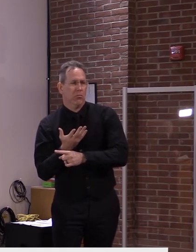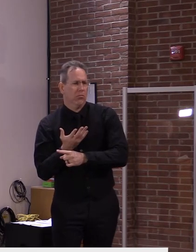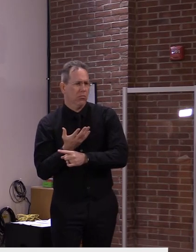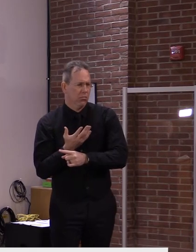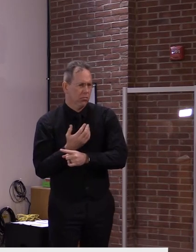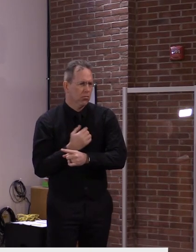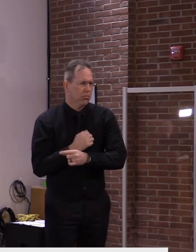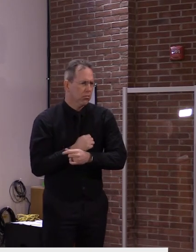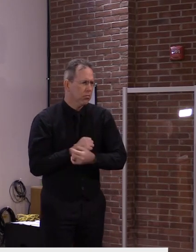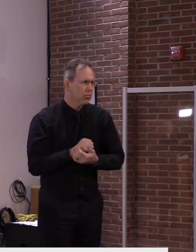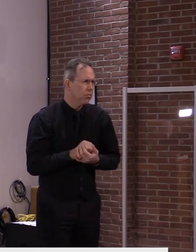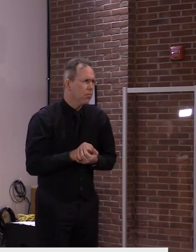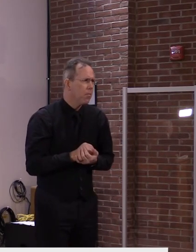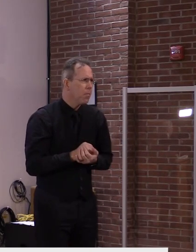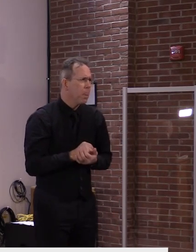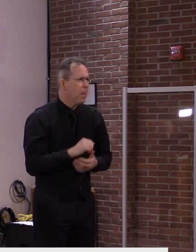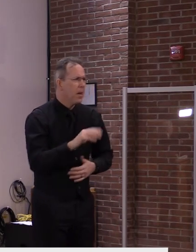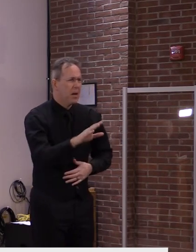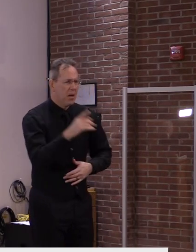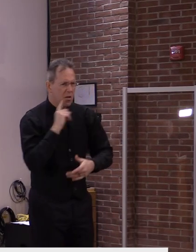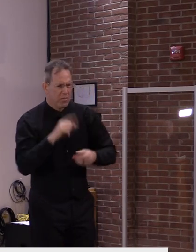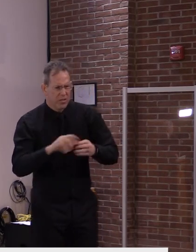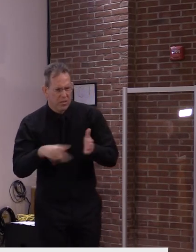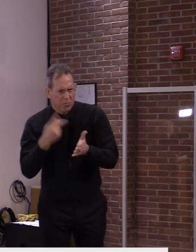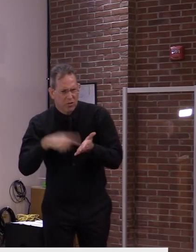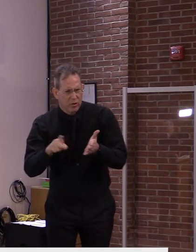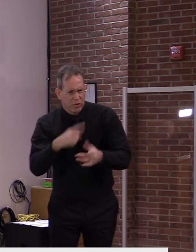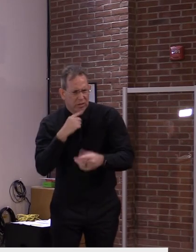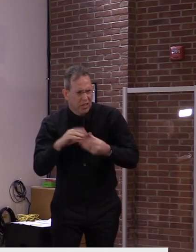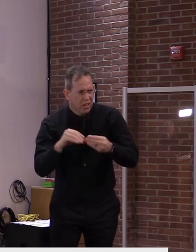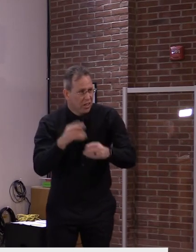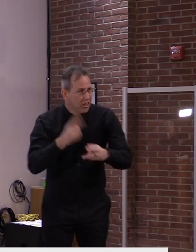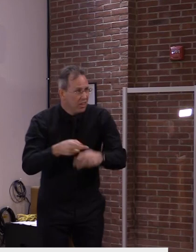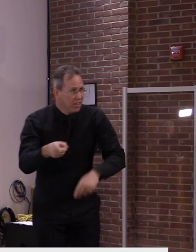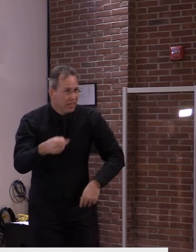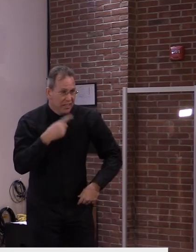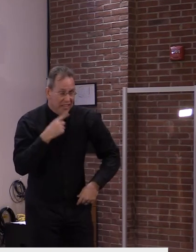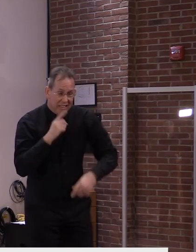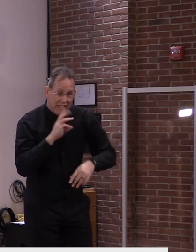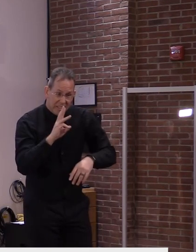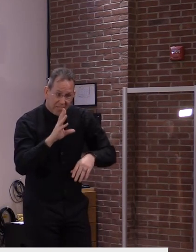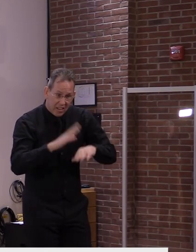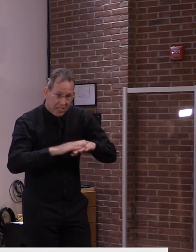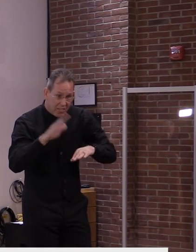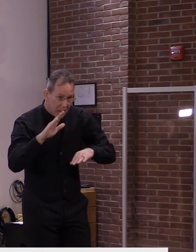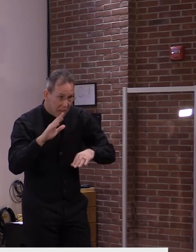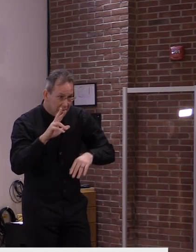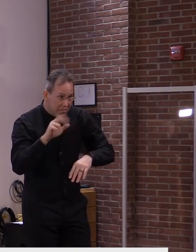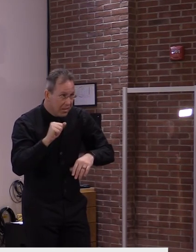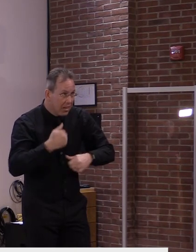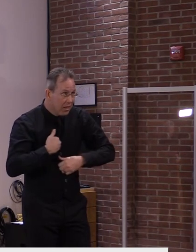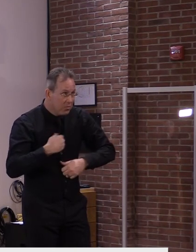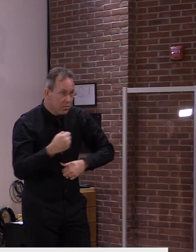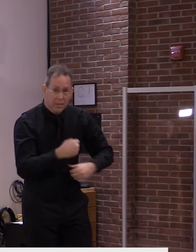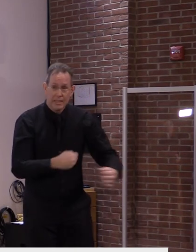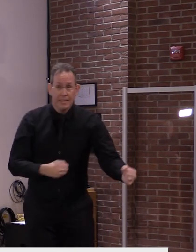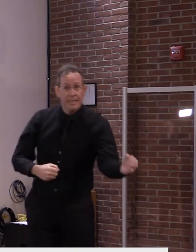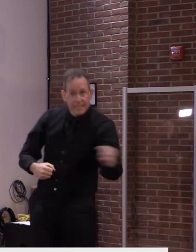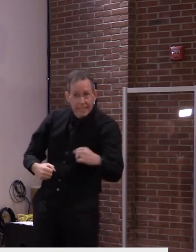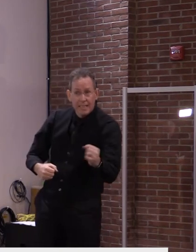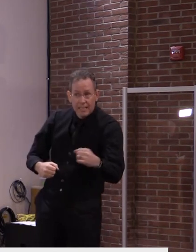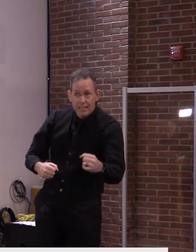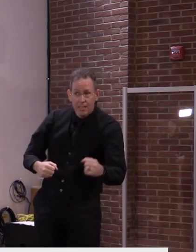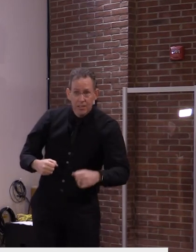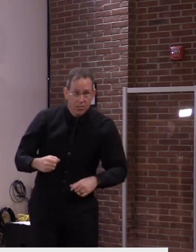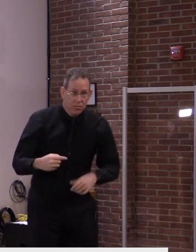Mike, you said over 65 and a veteran. That's interesting to me. That's what I'm. That's what I'm told. The